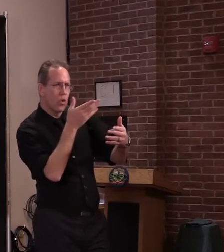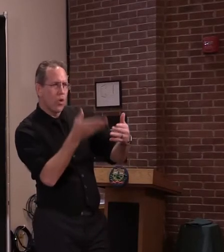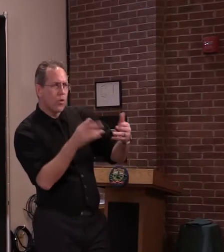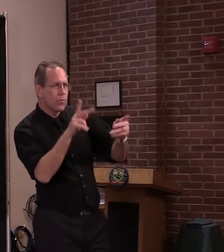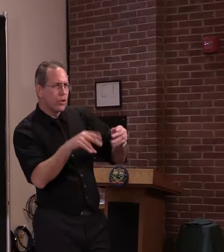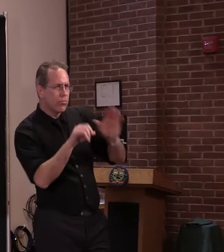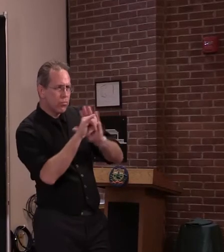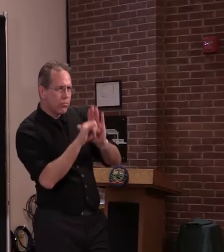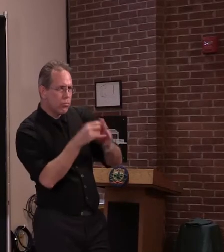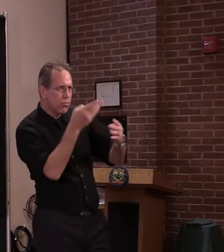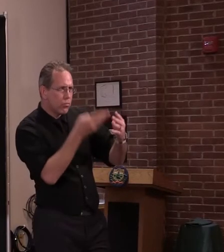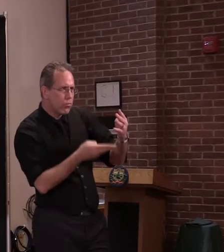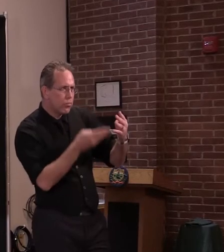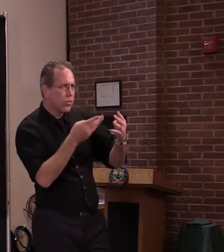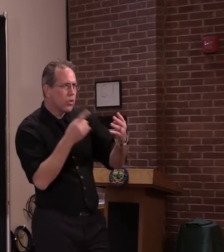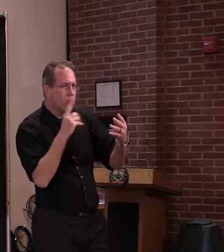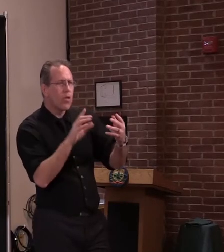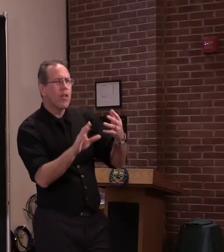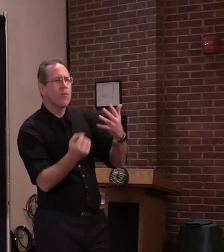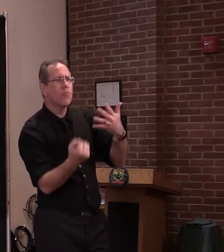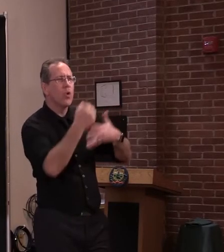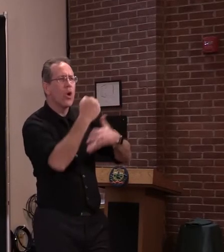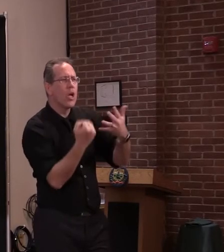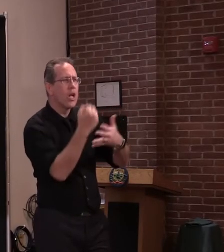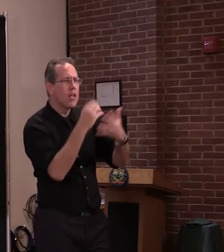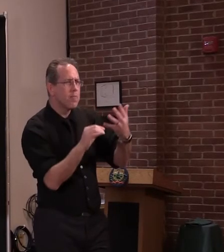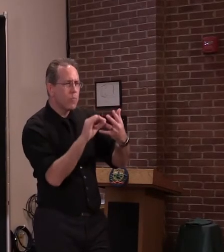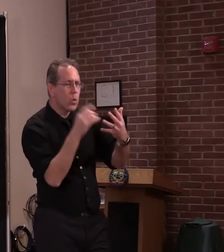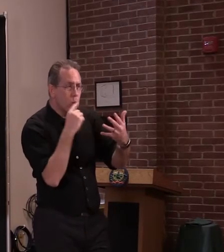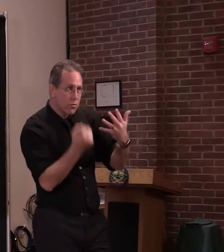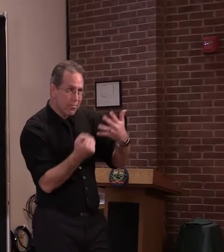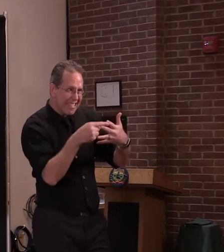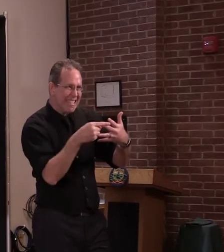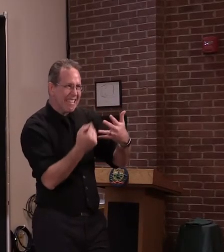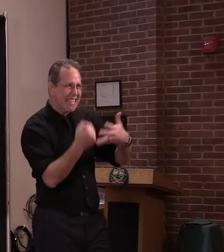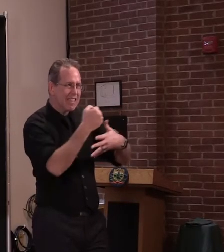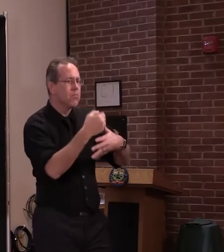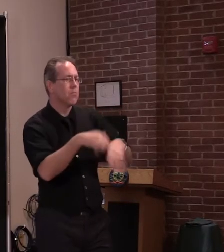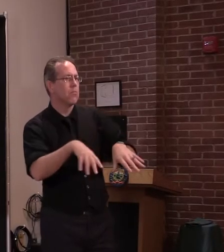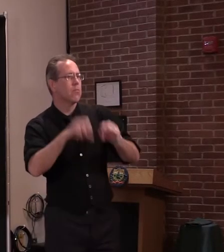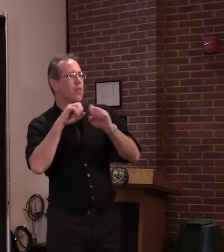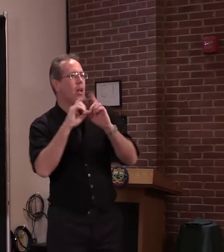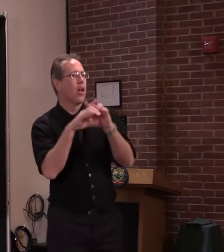to prioritize which cases we're reaching out to.